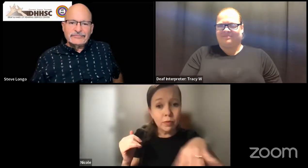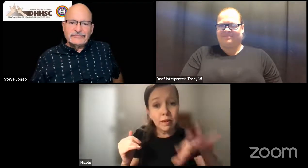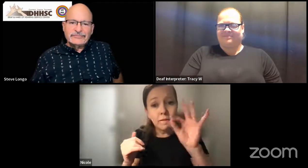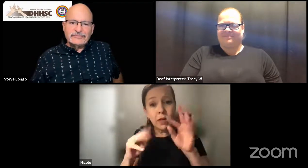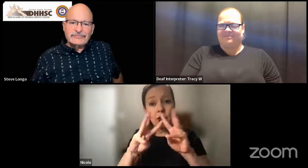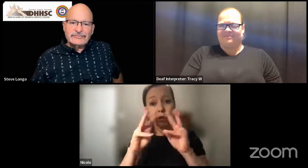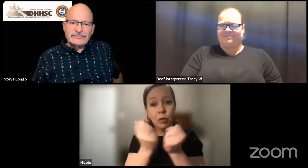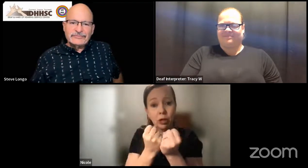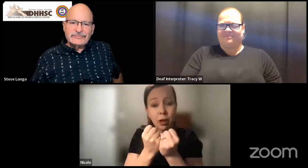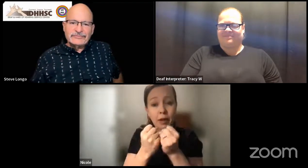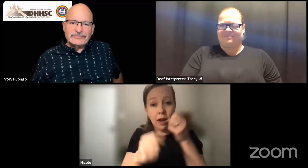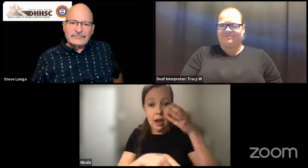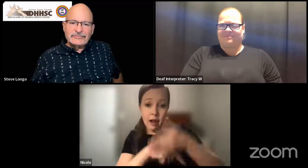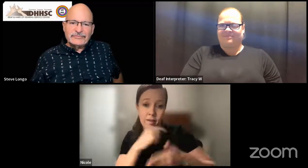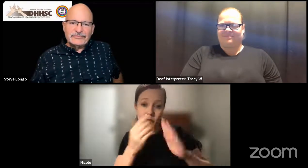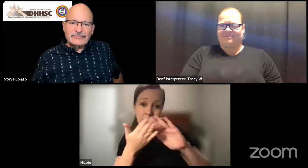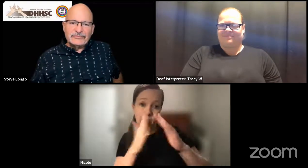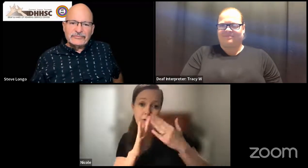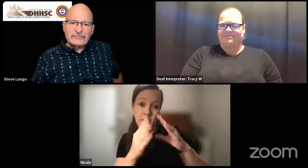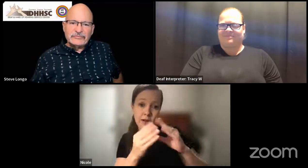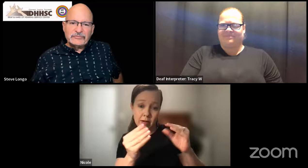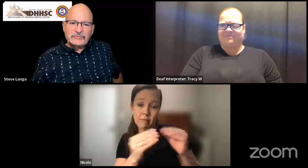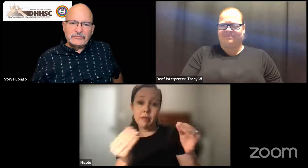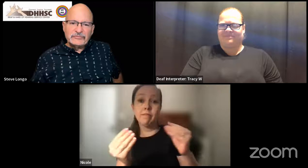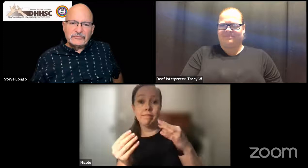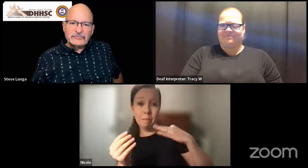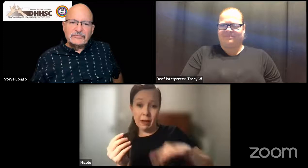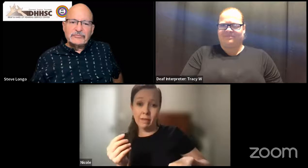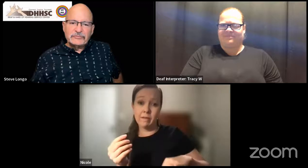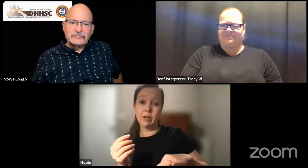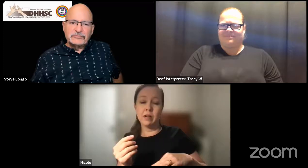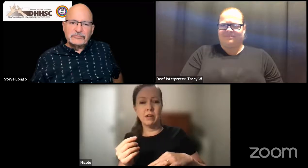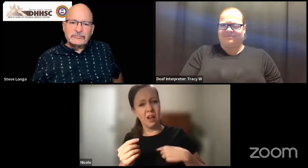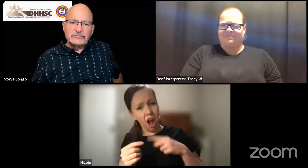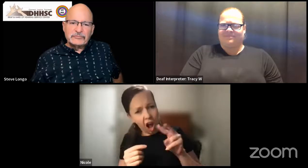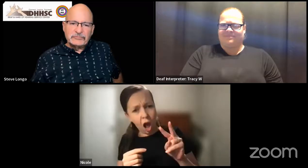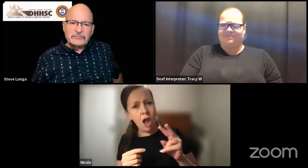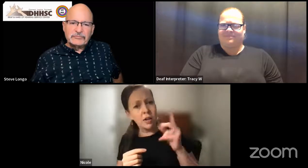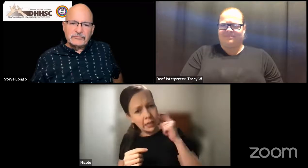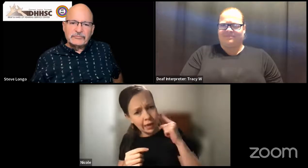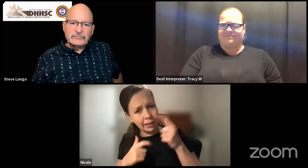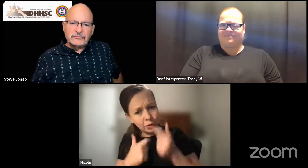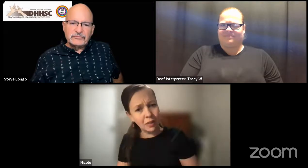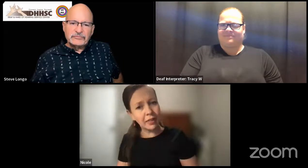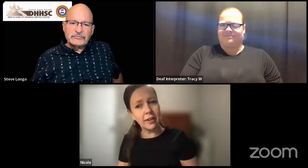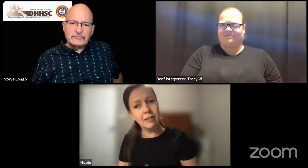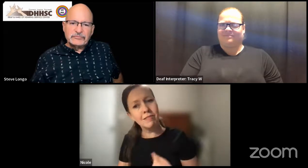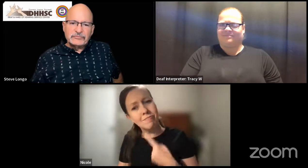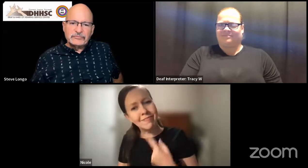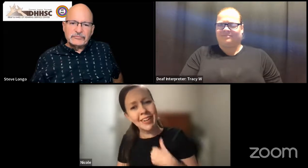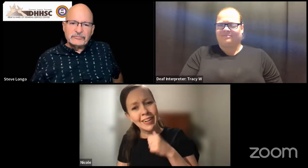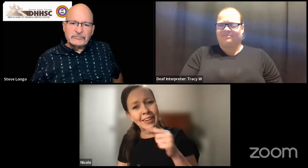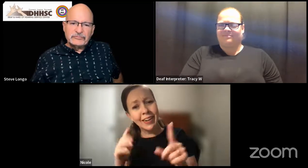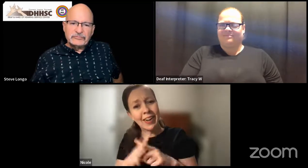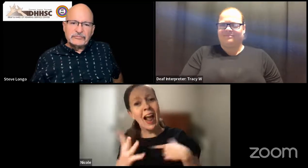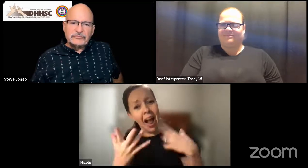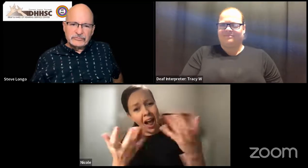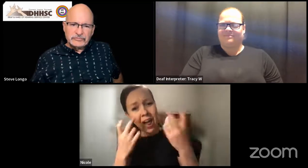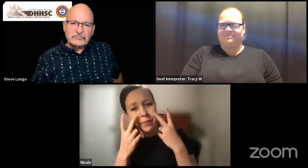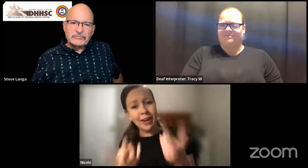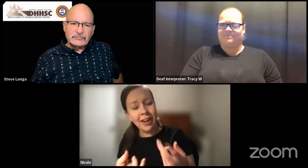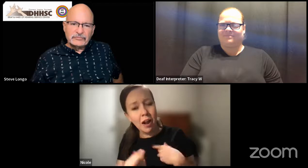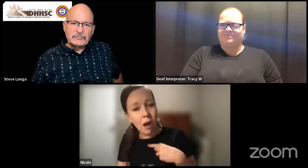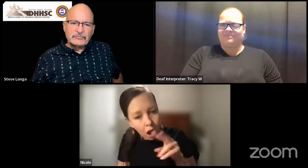Also, I hope you all found the workshop after community comments beneficial. It sounded